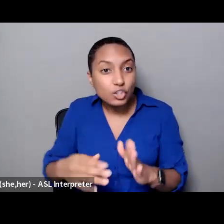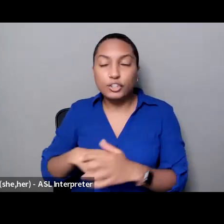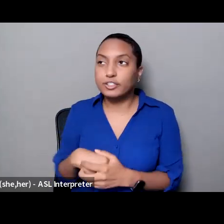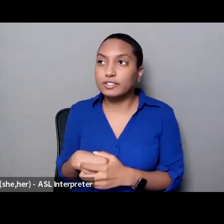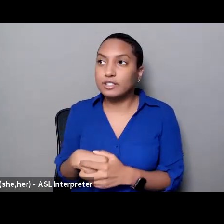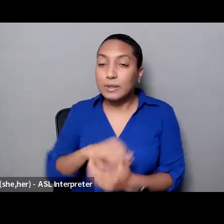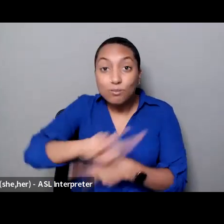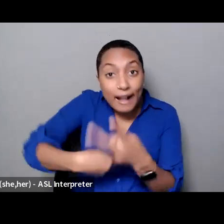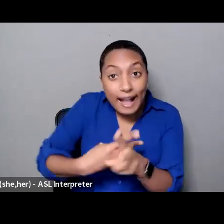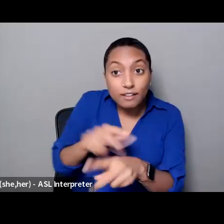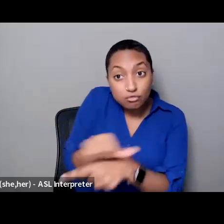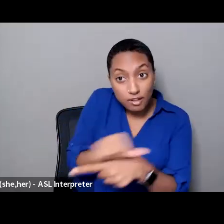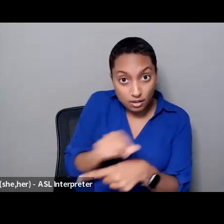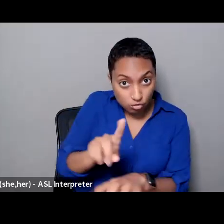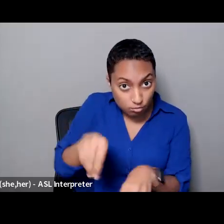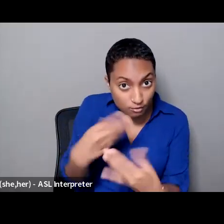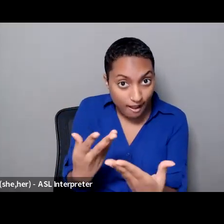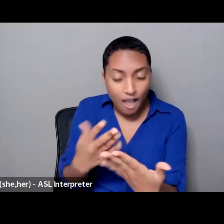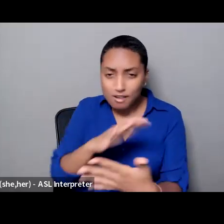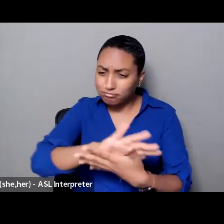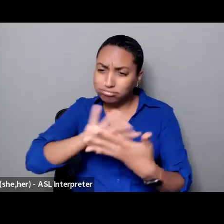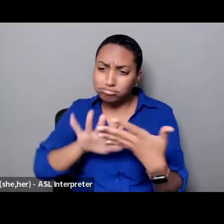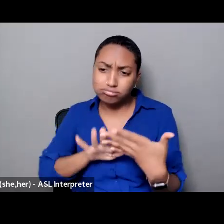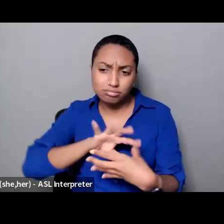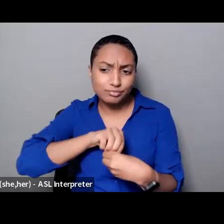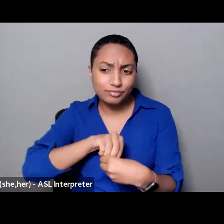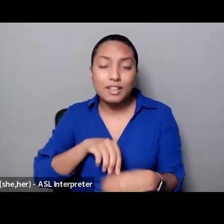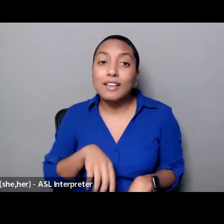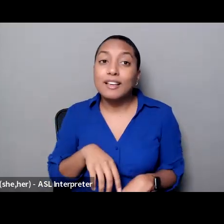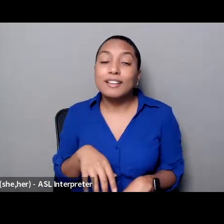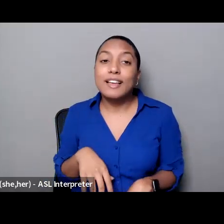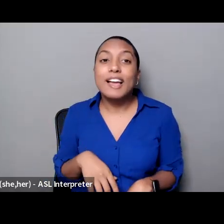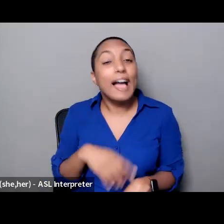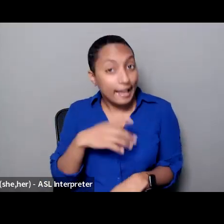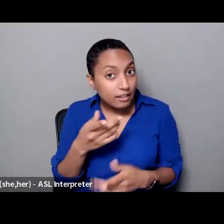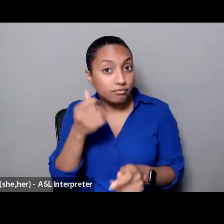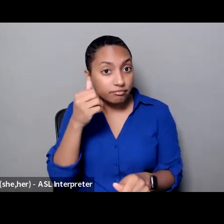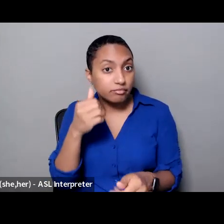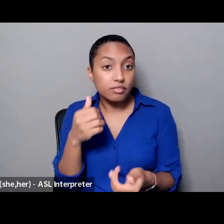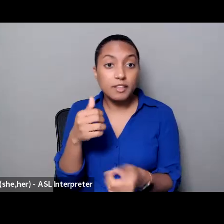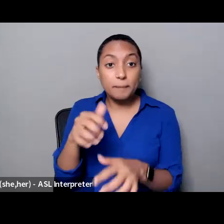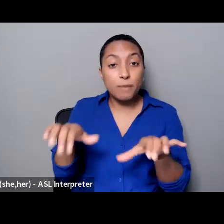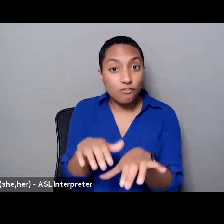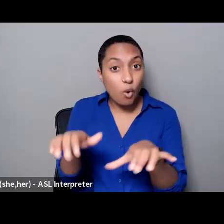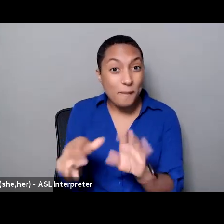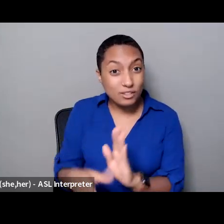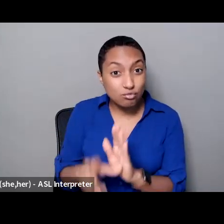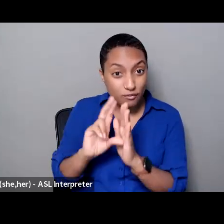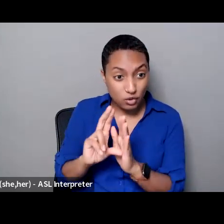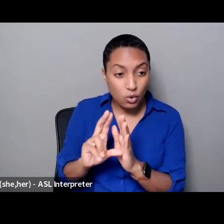all of those various aspects? Even in the performance review, are we asking individuals to embrace